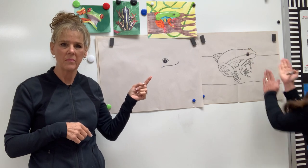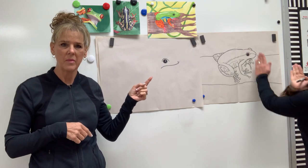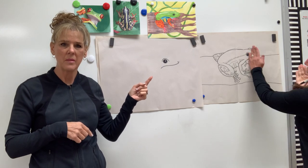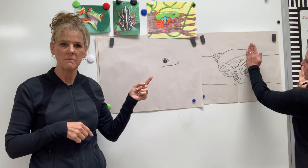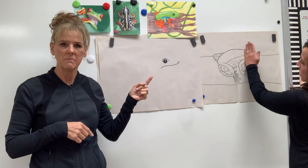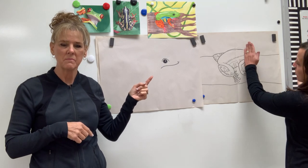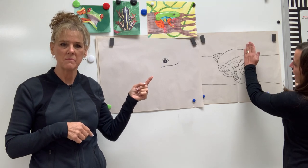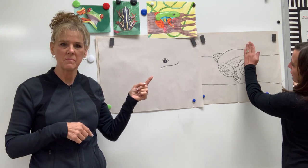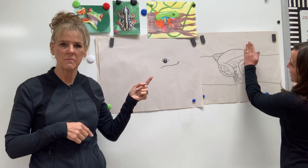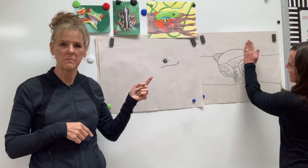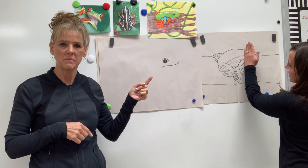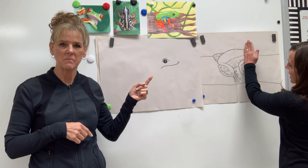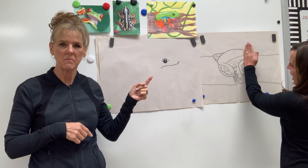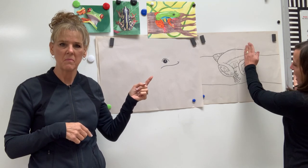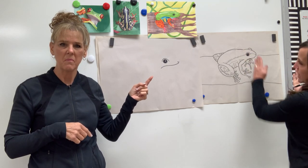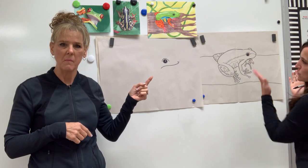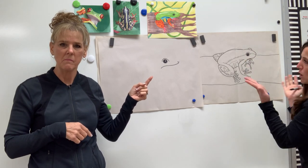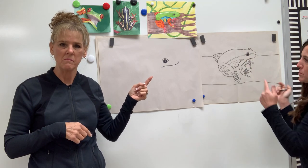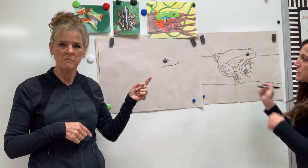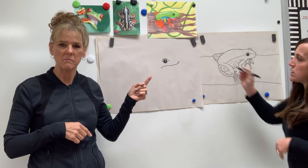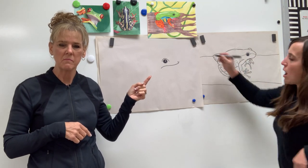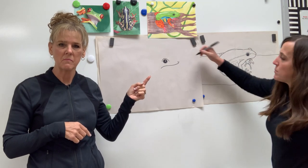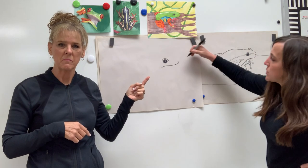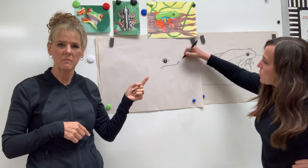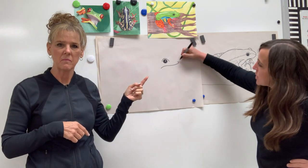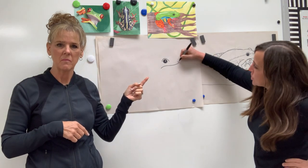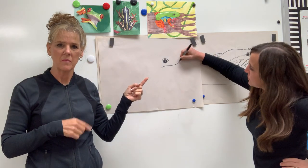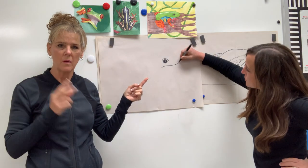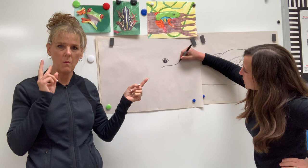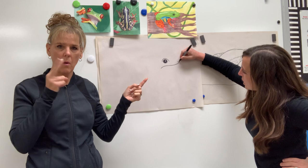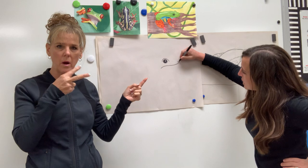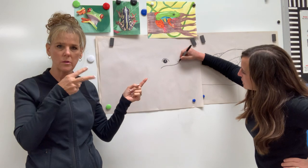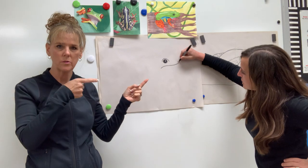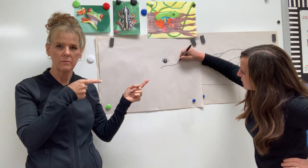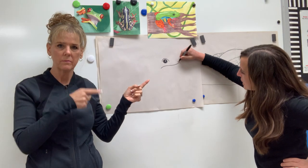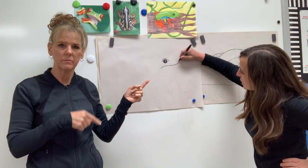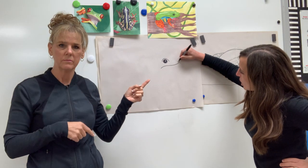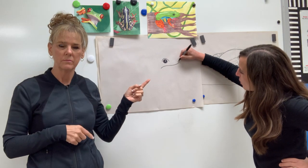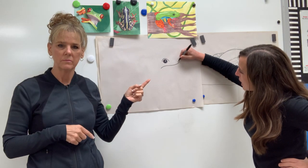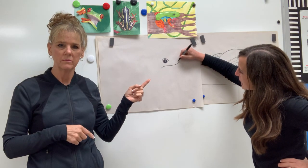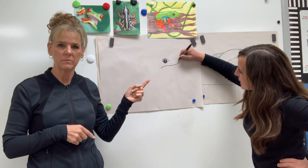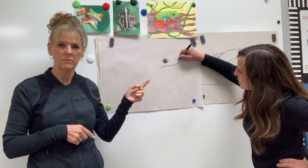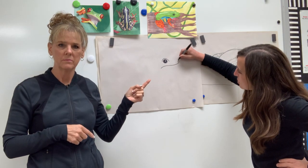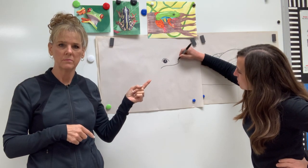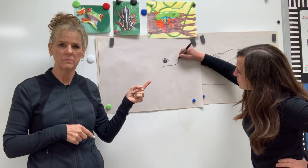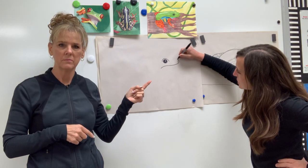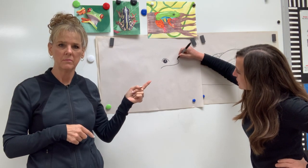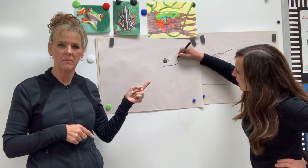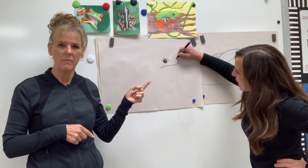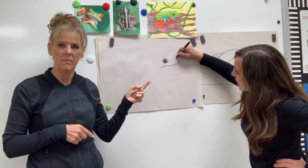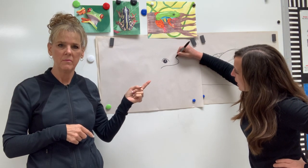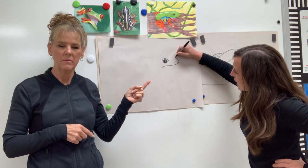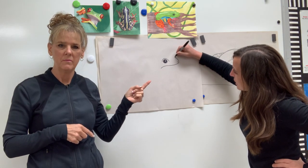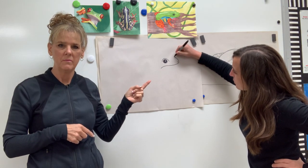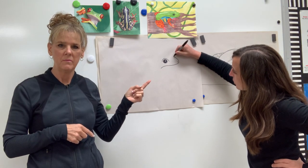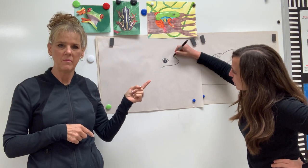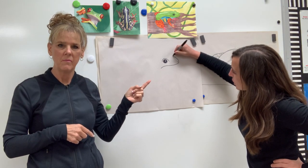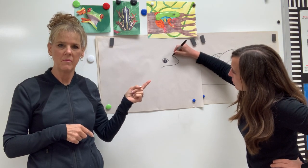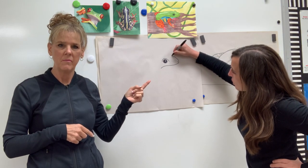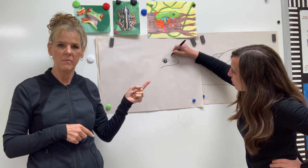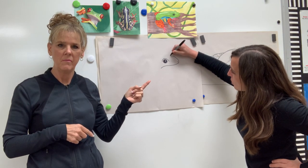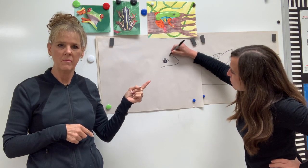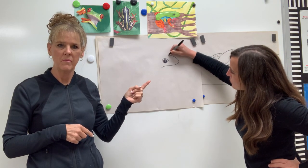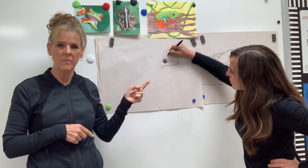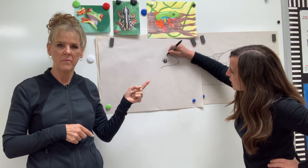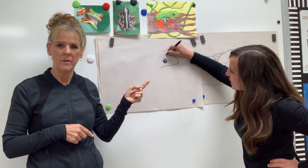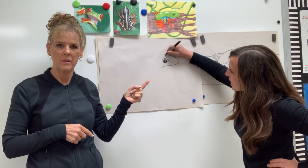and about, you know, at the end of the eye is where I'm gonna stop, so watch. sticking, you know, a little close to the eye. We're gonna